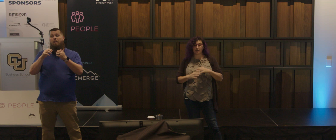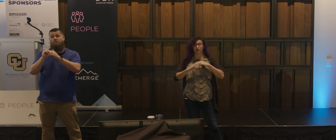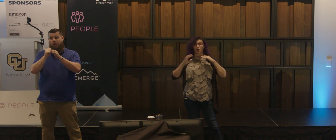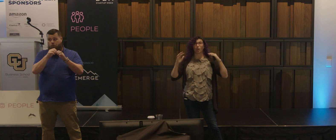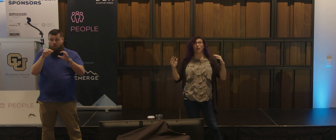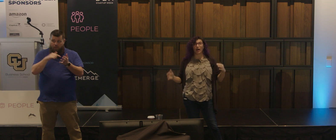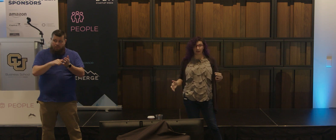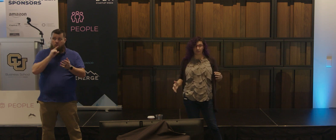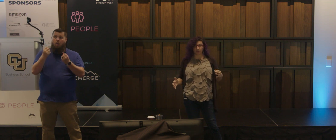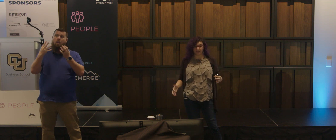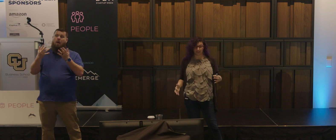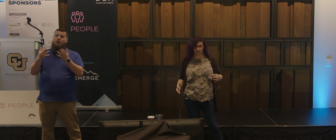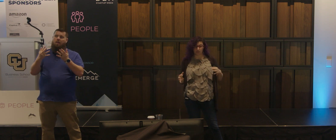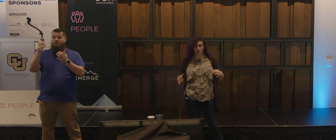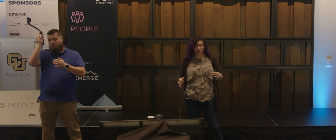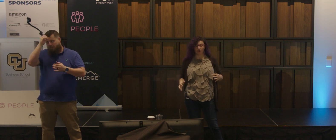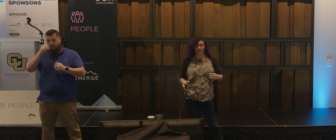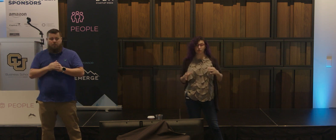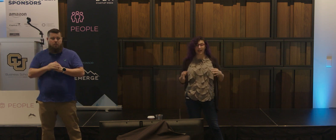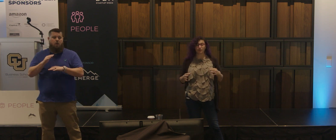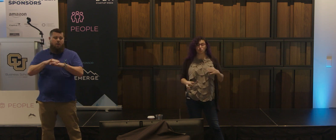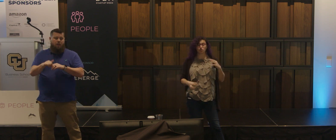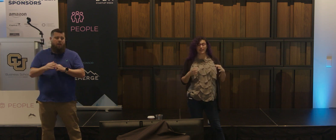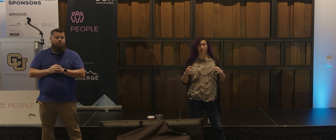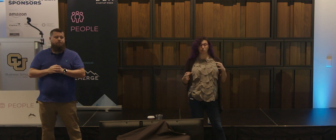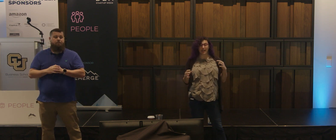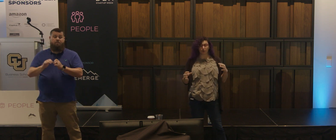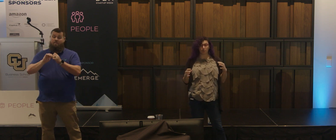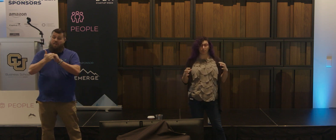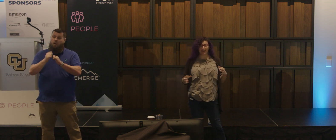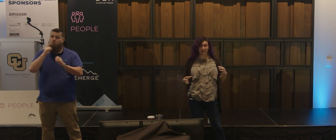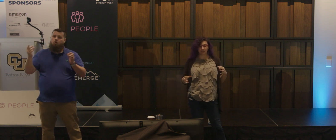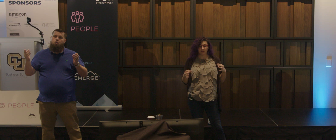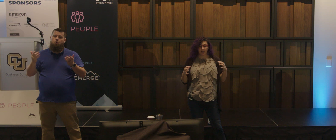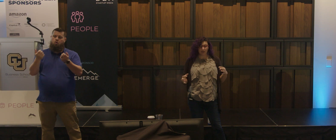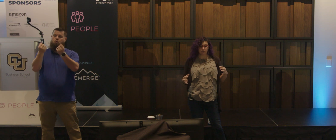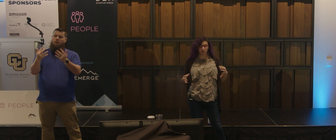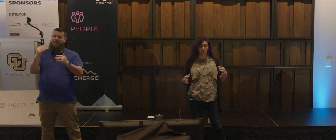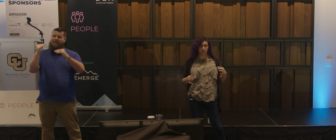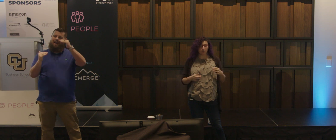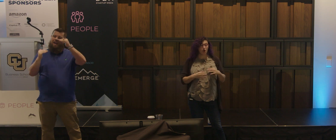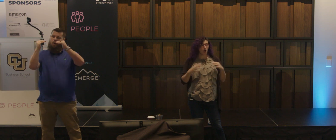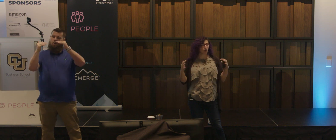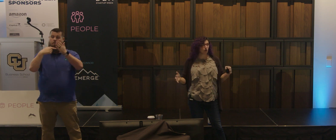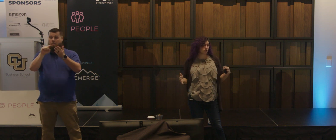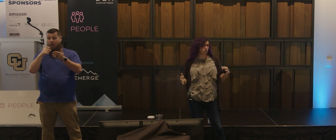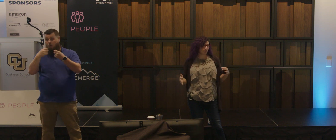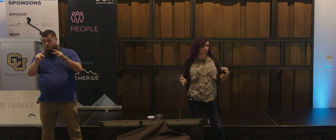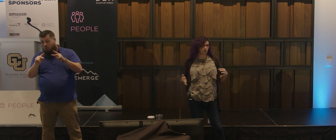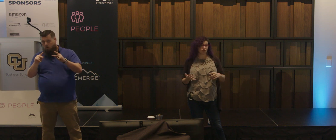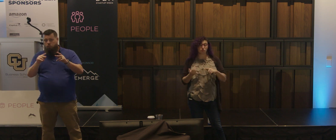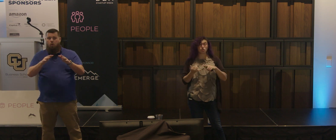do this, and there are a lot of opinions on that. So how are you creating those equitable pay opportunities